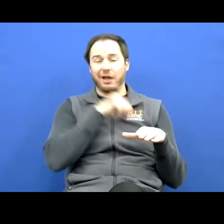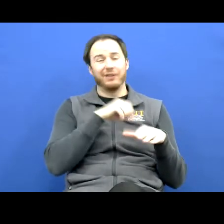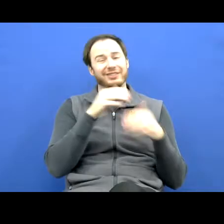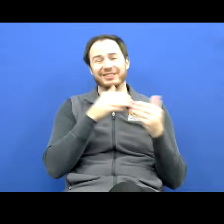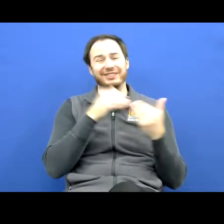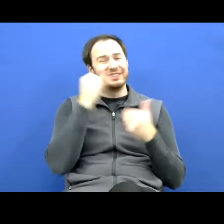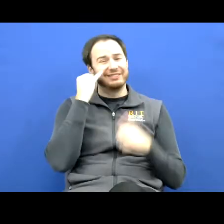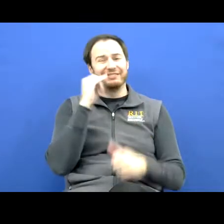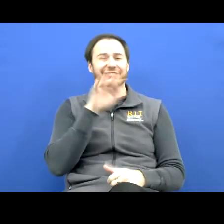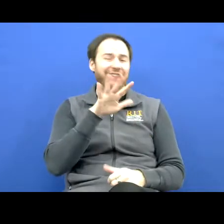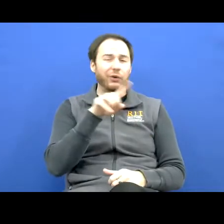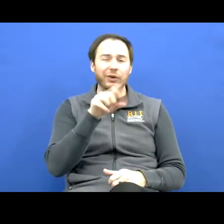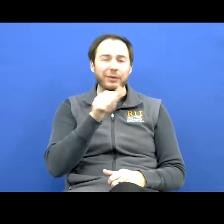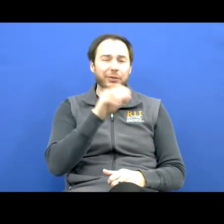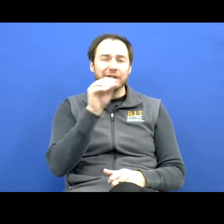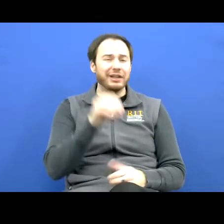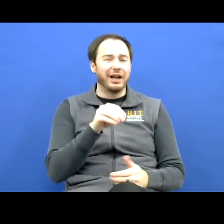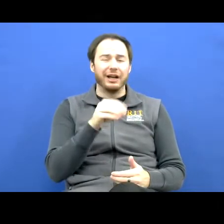it's just 5 to 10%